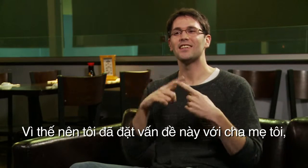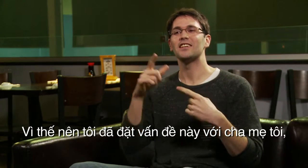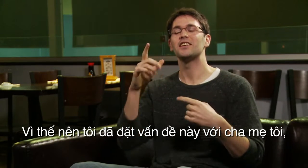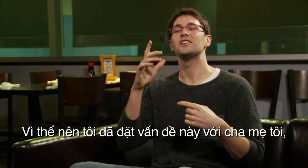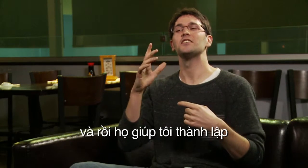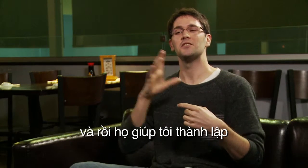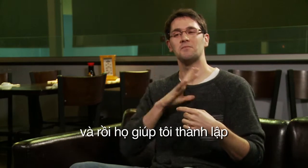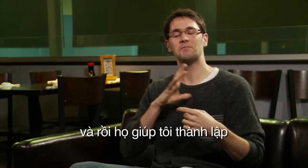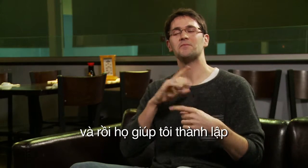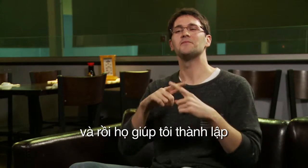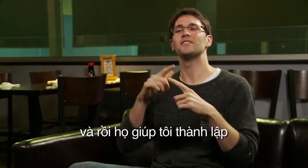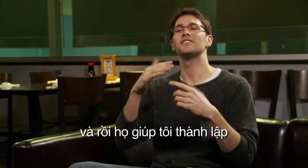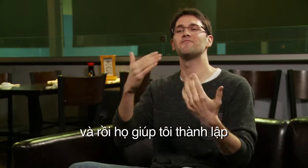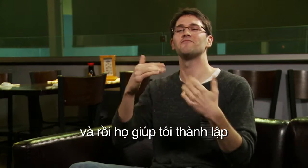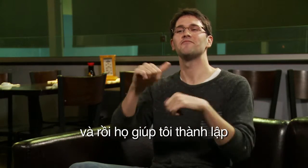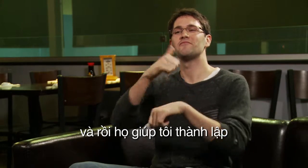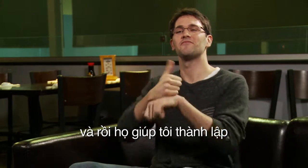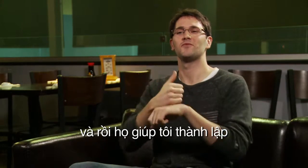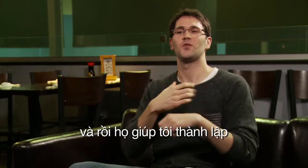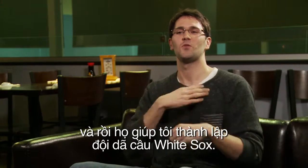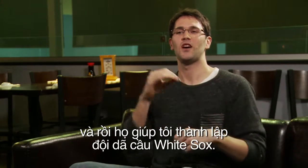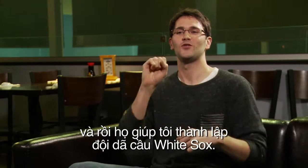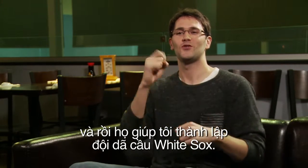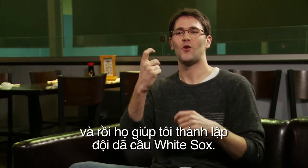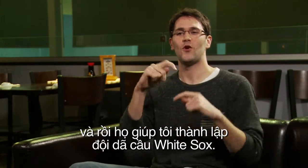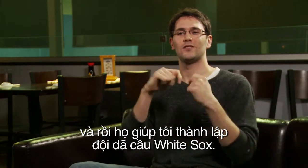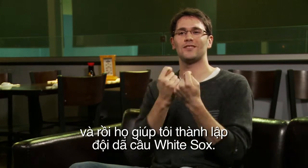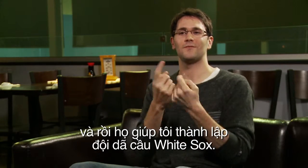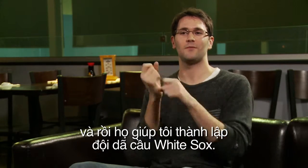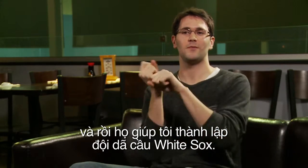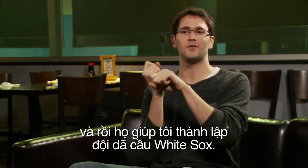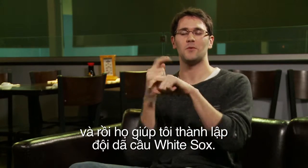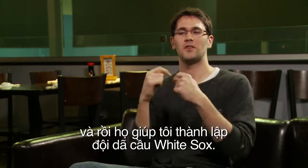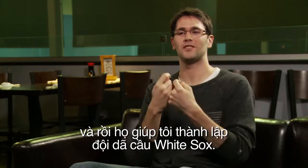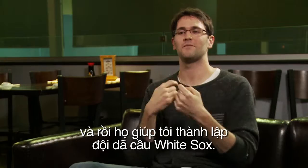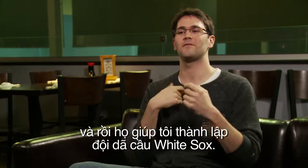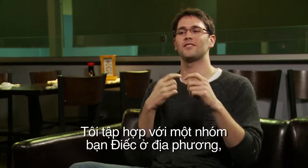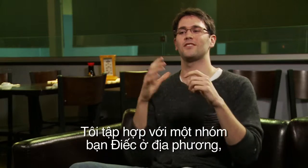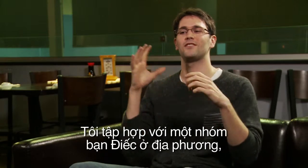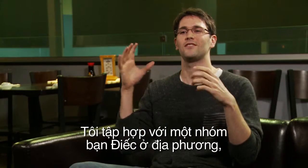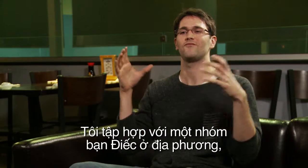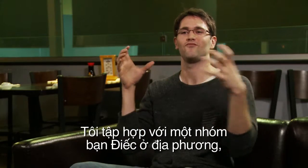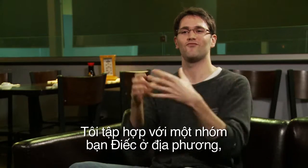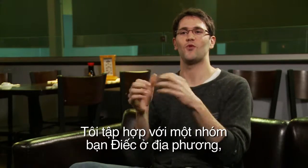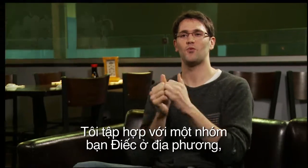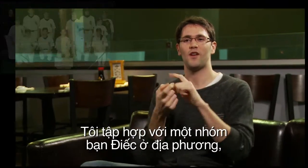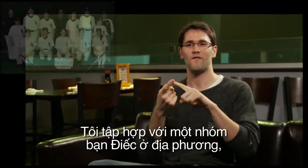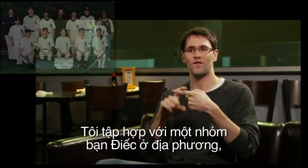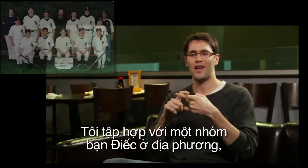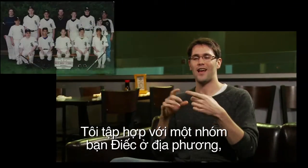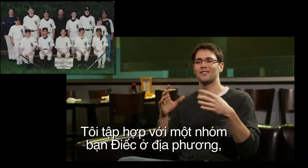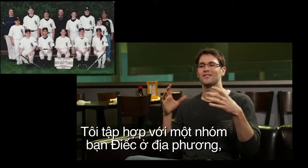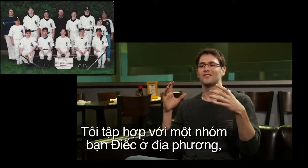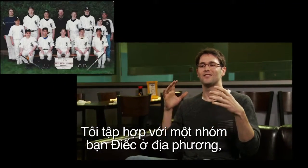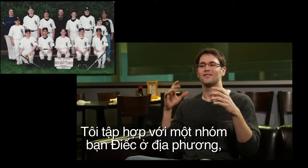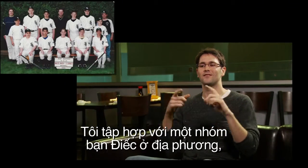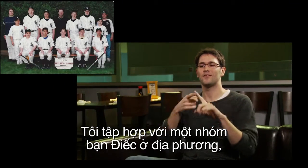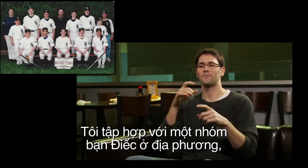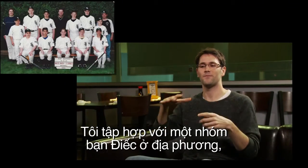about it. And so they helped me establish the White Sox baseball team. And I got together with a group of local deaf